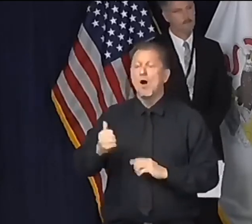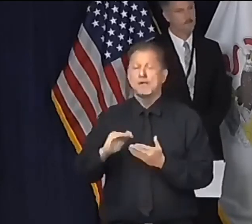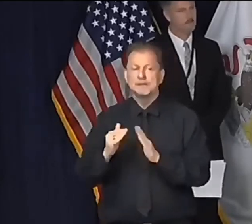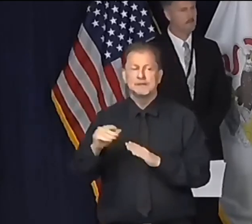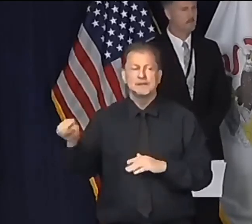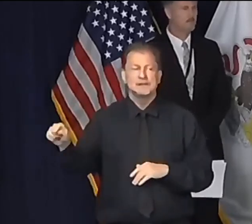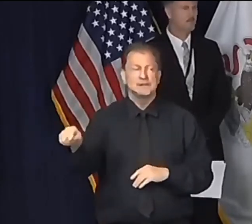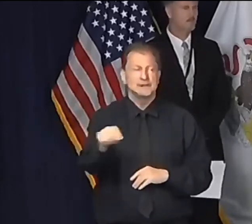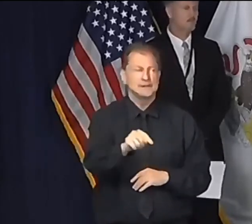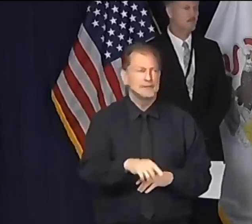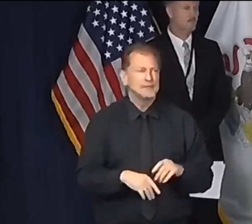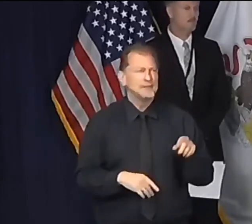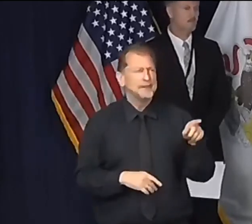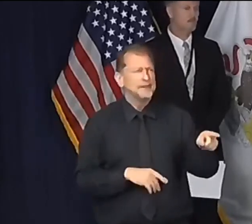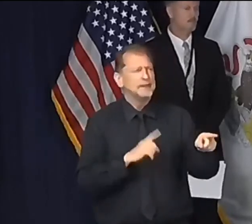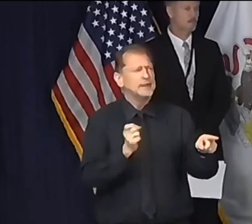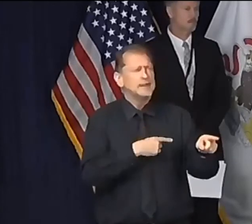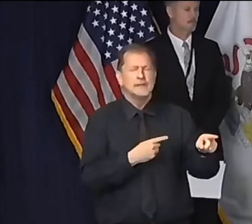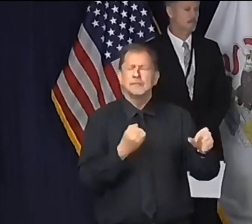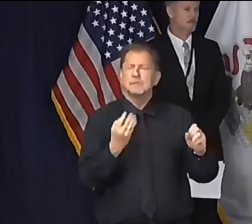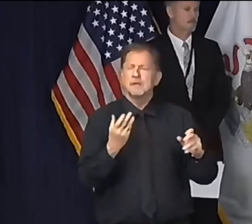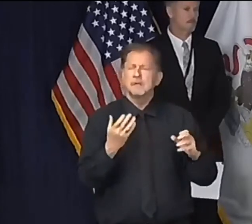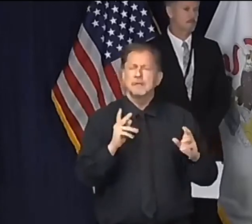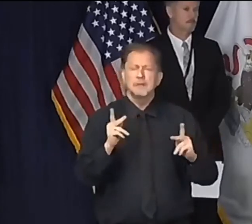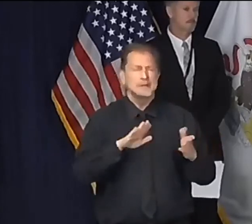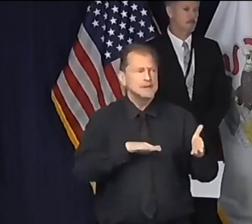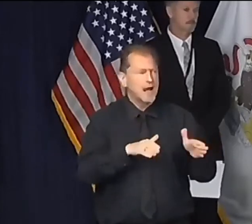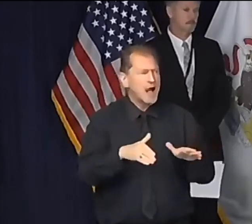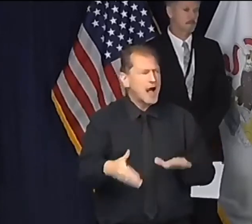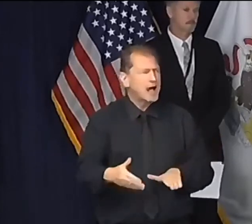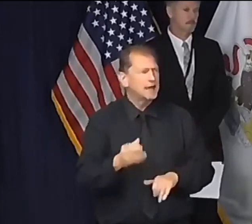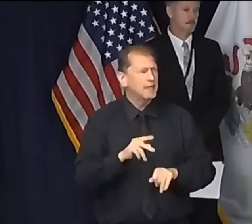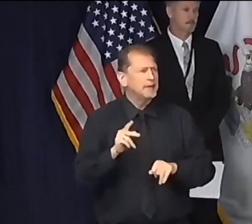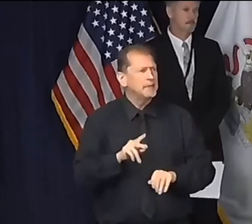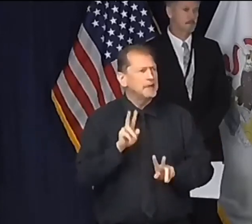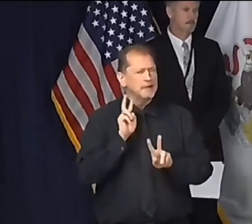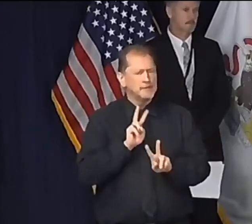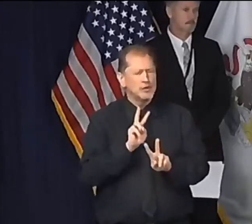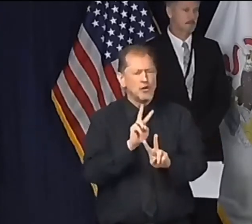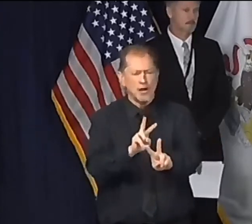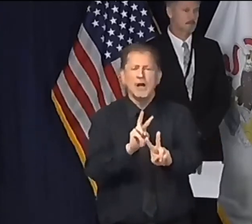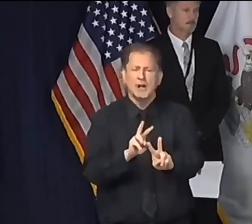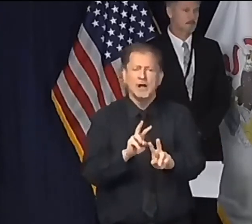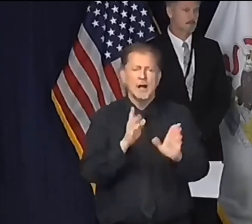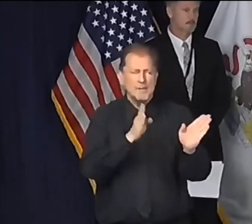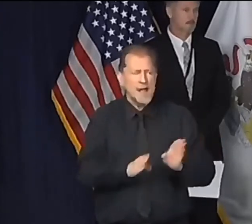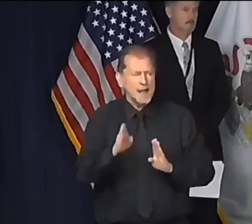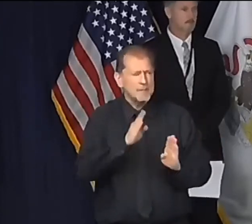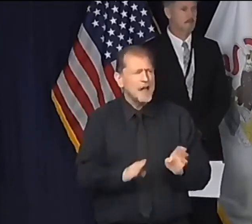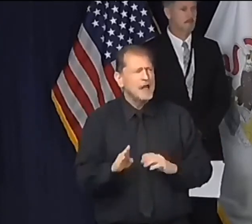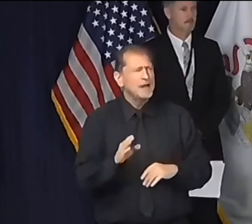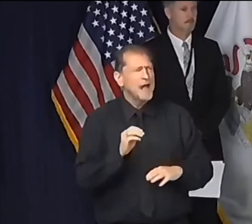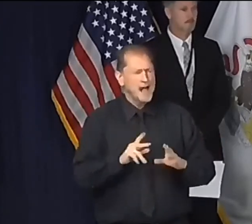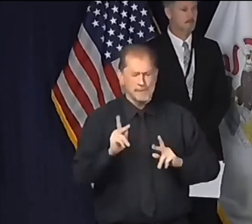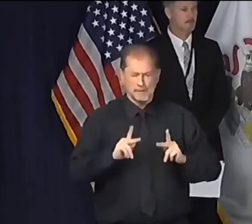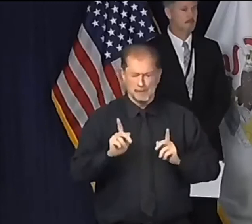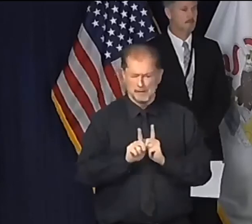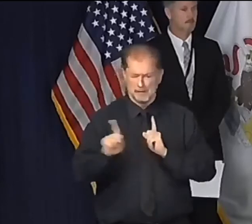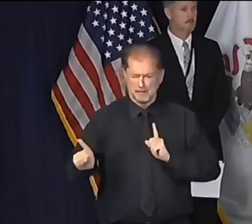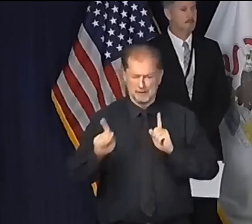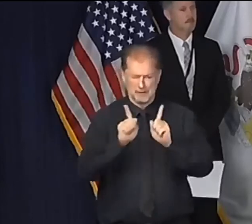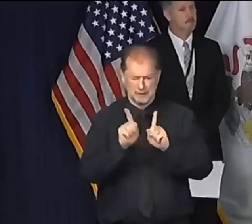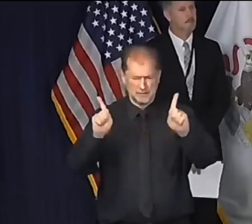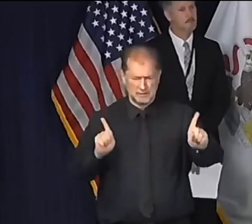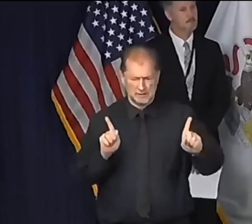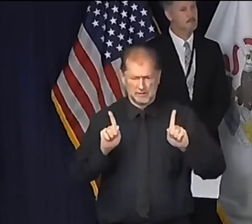of people who died and a lot of funerals that are being planned, and people are trying to follow social distancing guidelines. But is there anyone